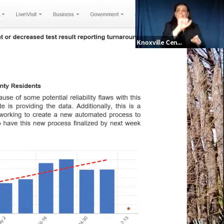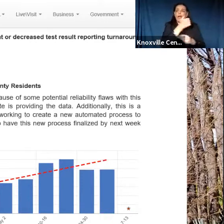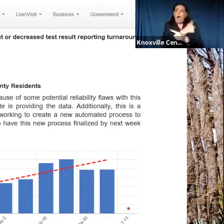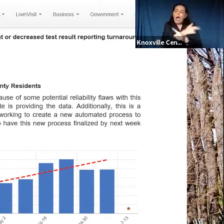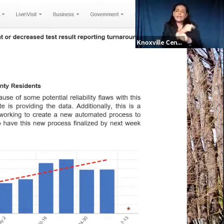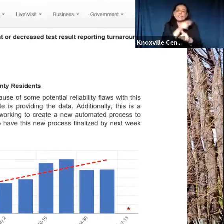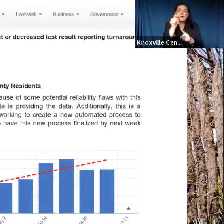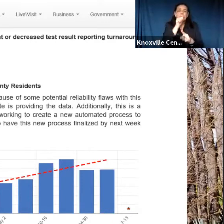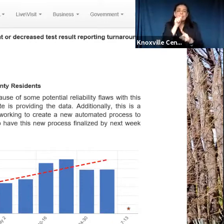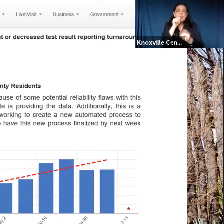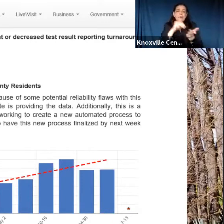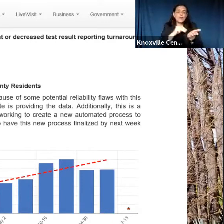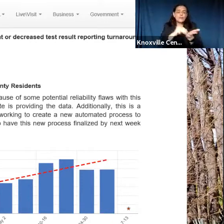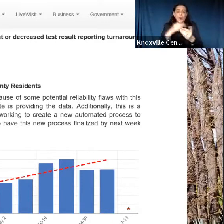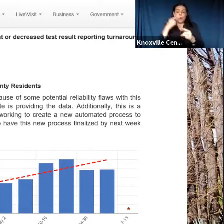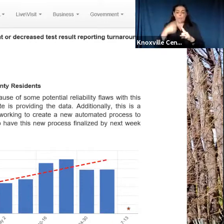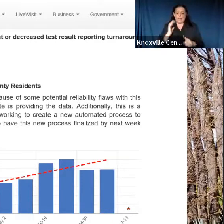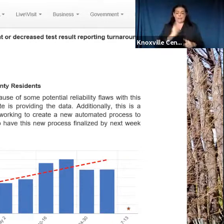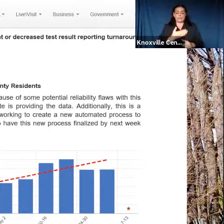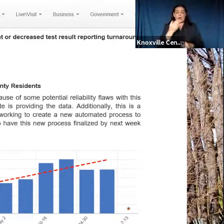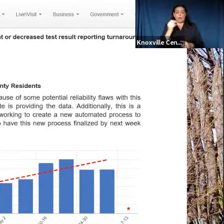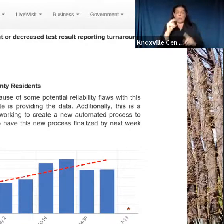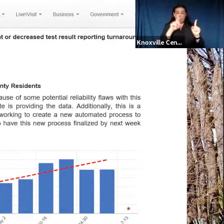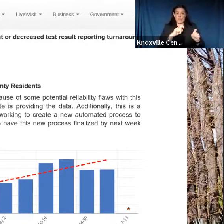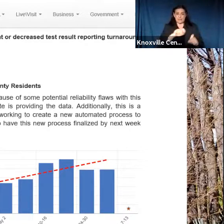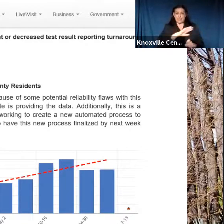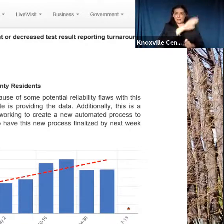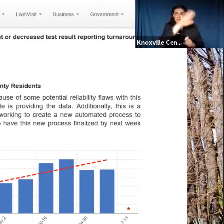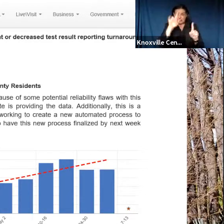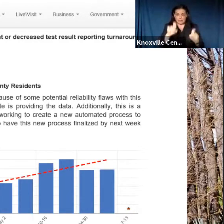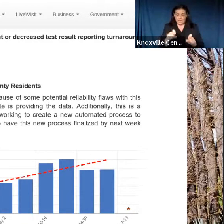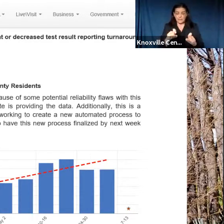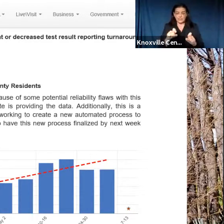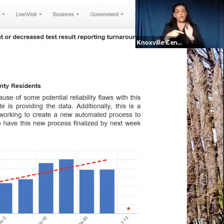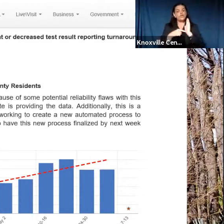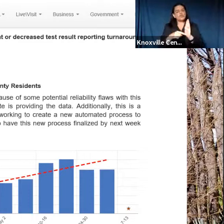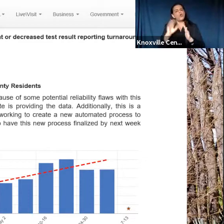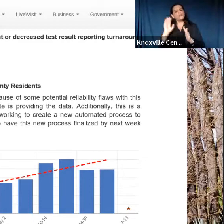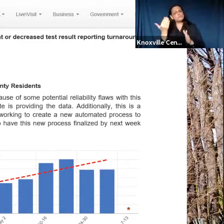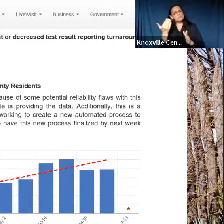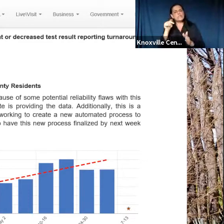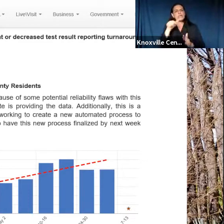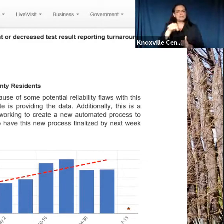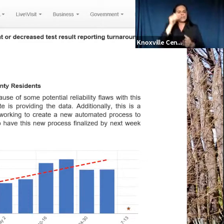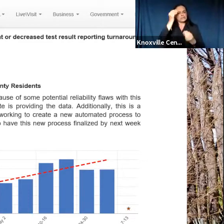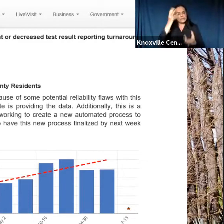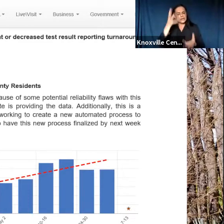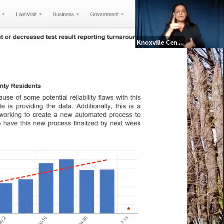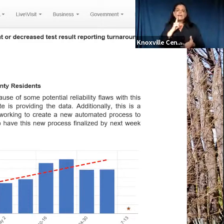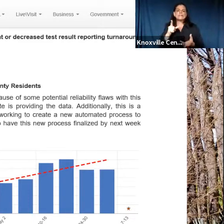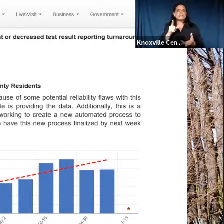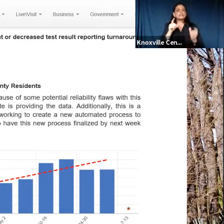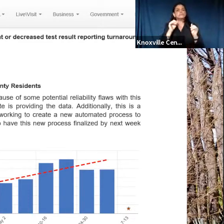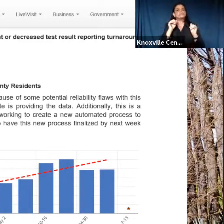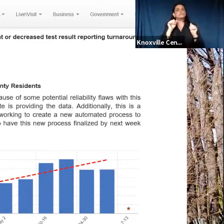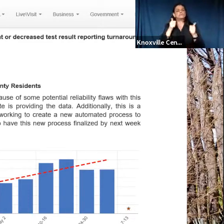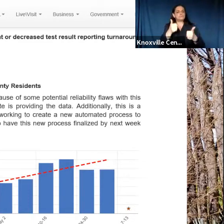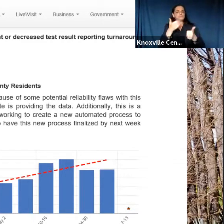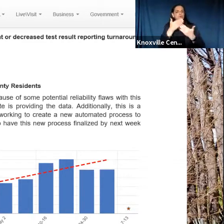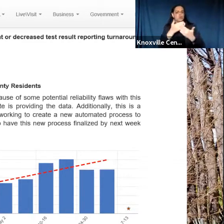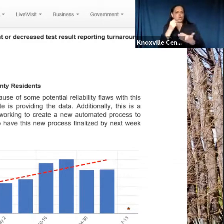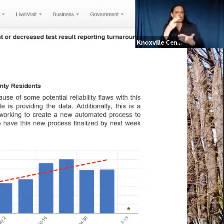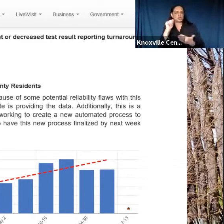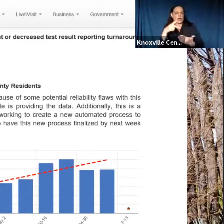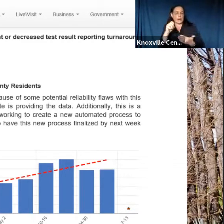partners, including our own testing, does indicate that this data is in good shape and consistent with previous weeks. So we're not